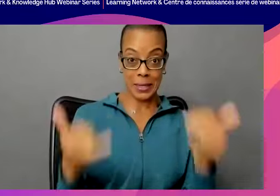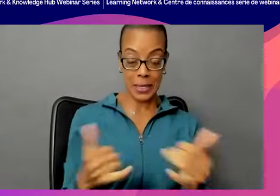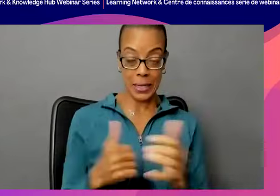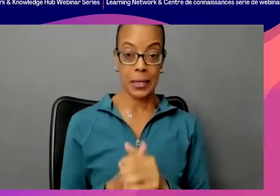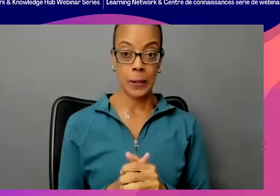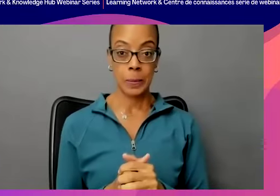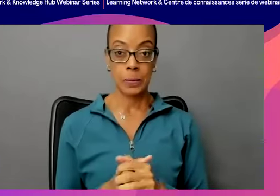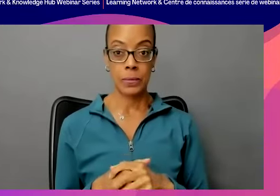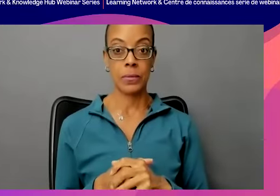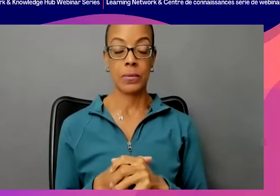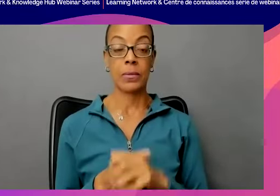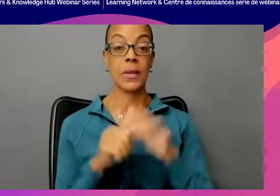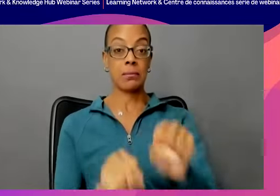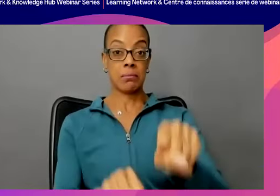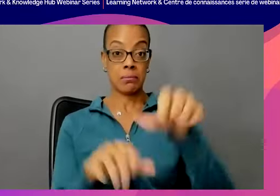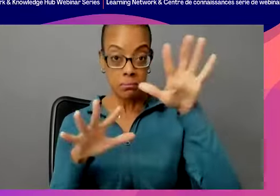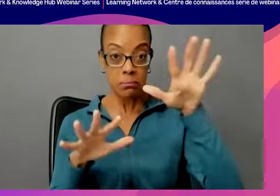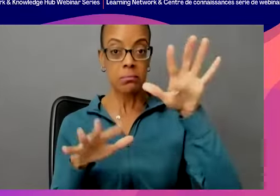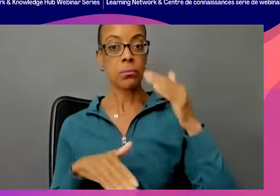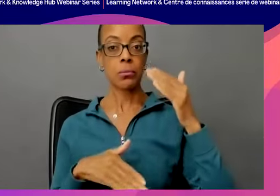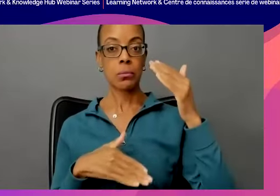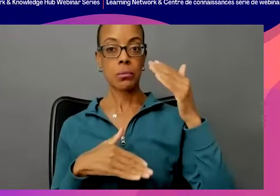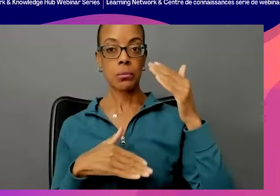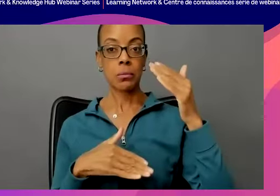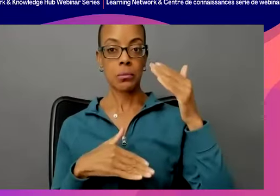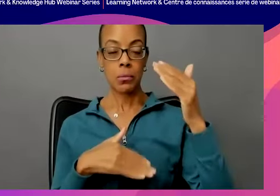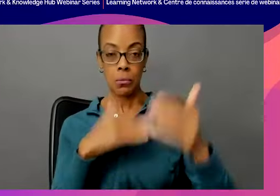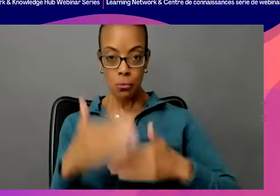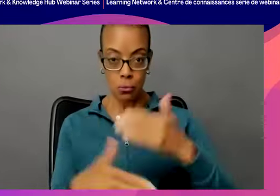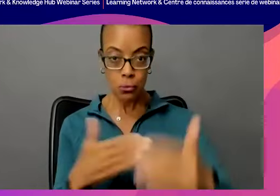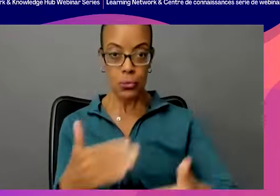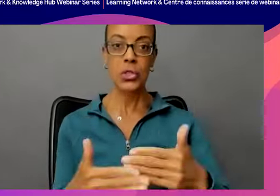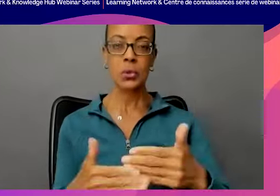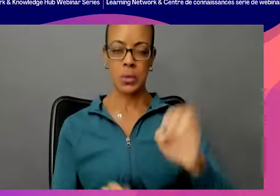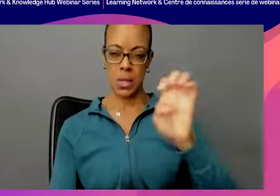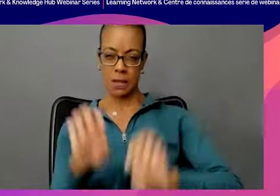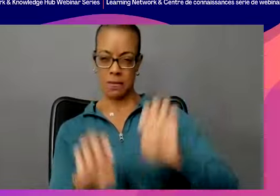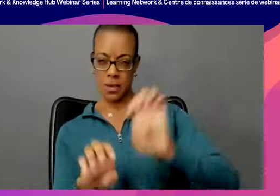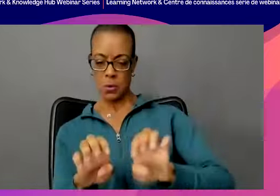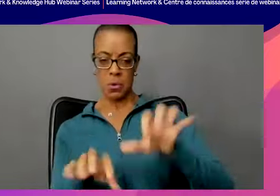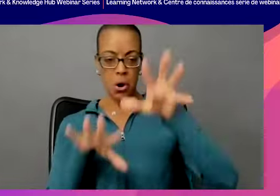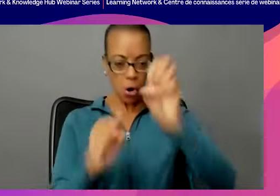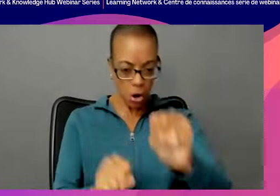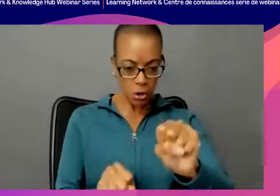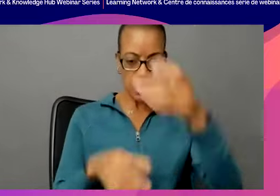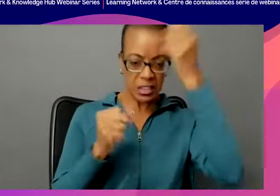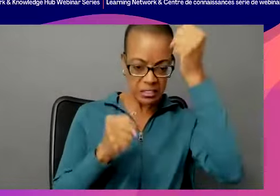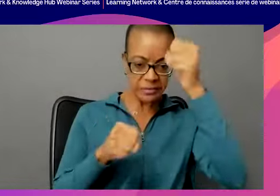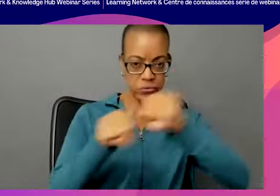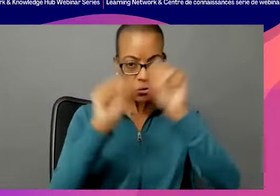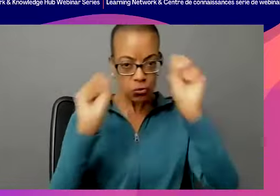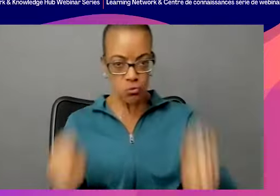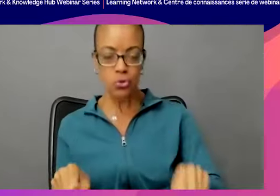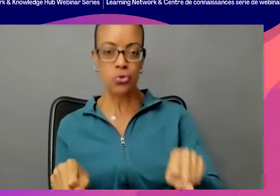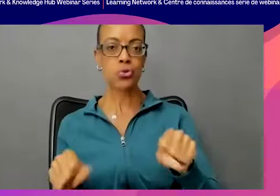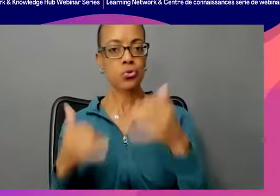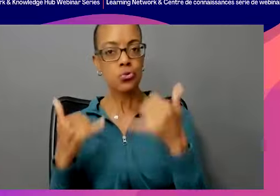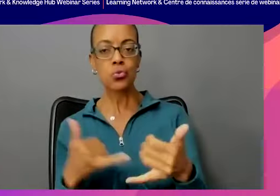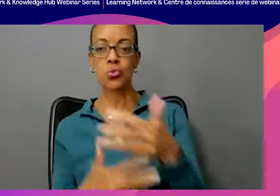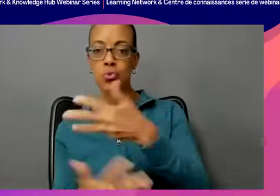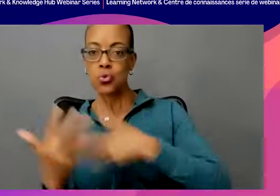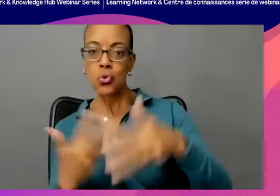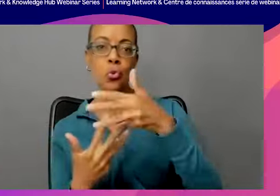decolonize. Decolonization is the process of evaluating how colonized practice structures the current political, social, and economic